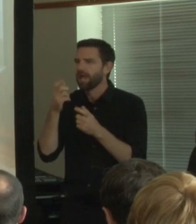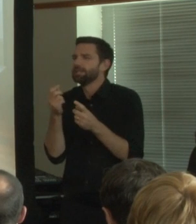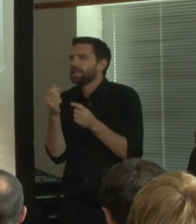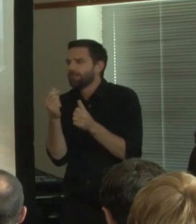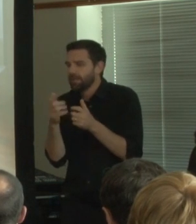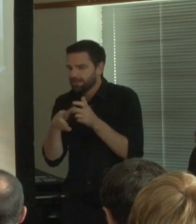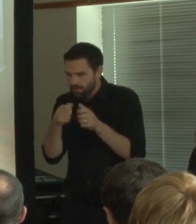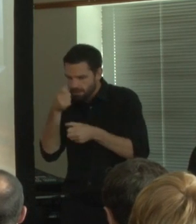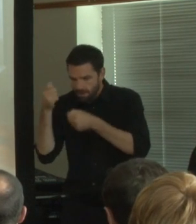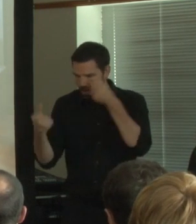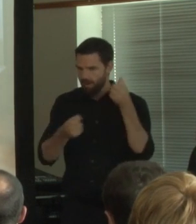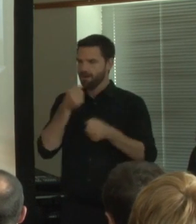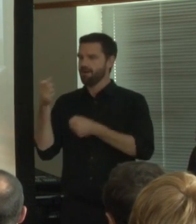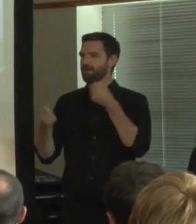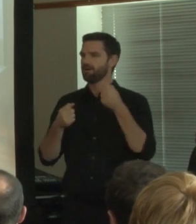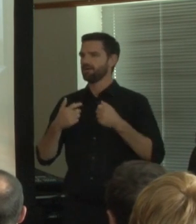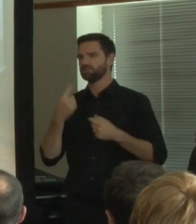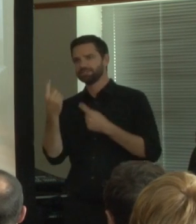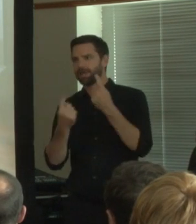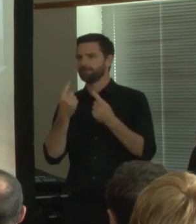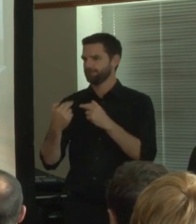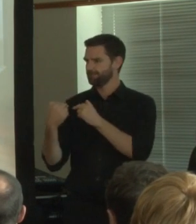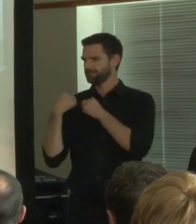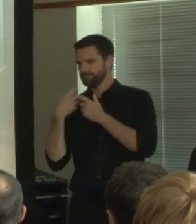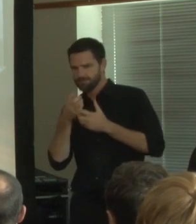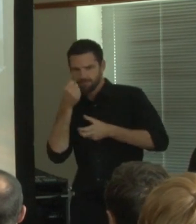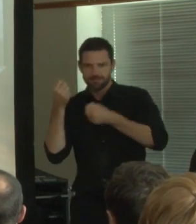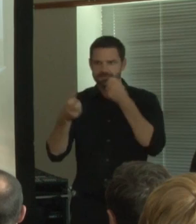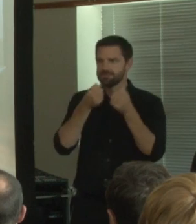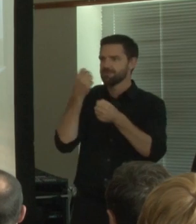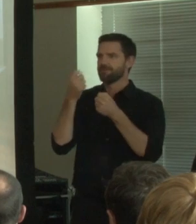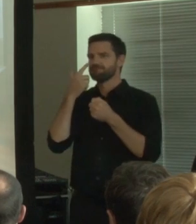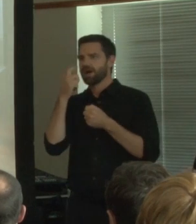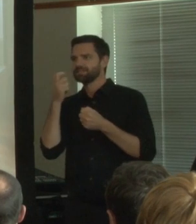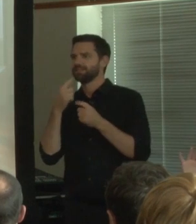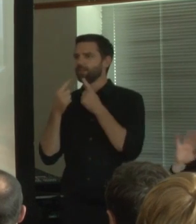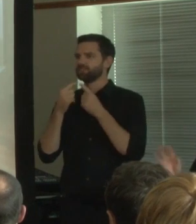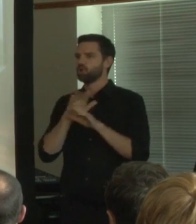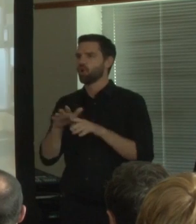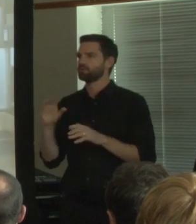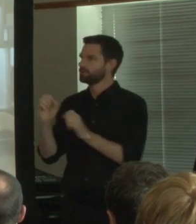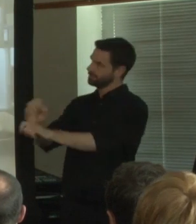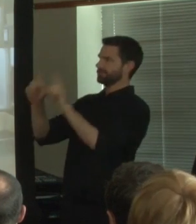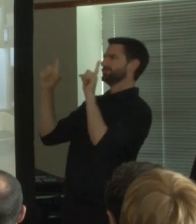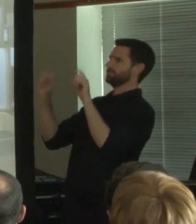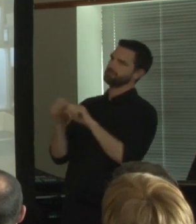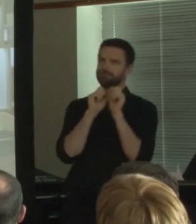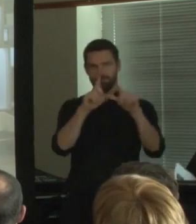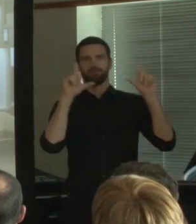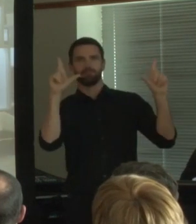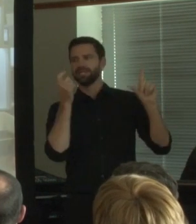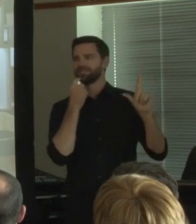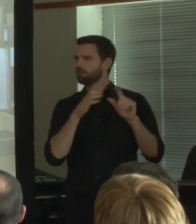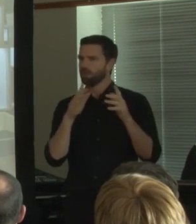an ethos that goes right through the museum. You've really got to sometimes work to find that information. It's not writ large on the wall in front of you, easy